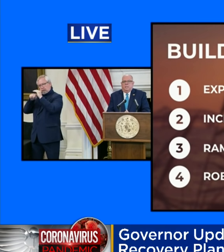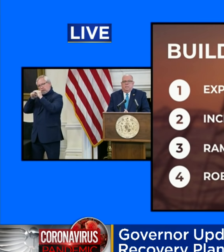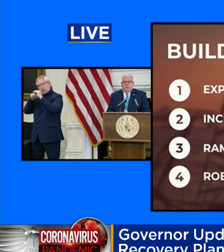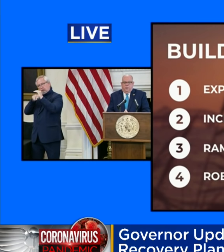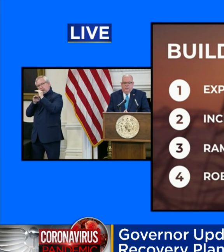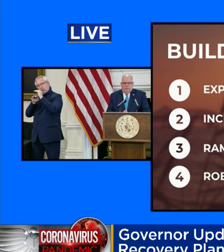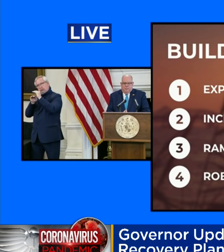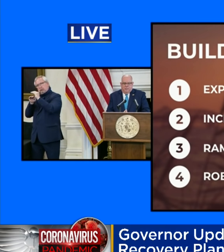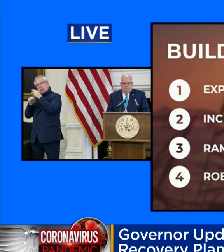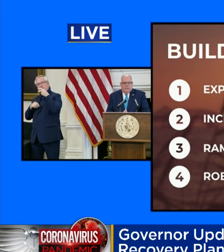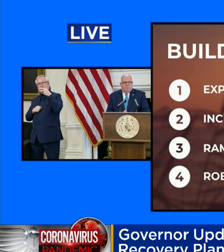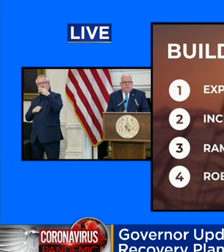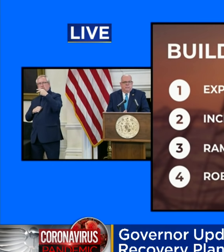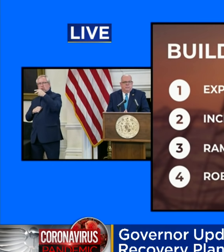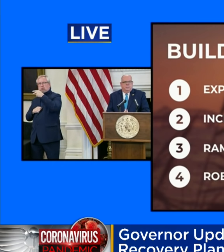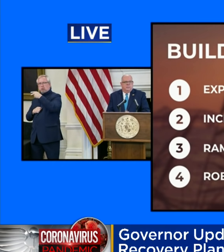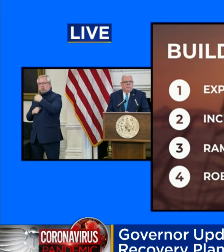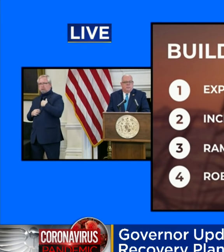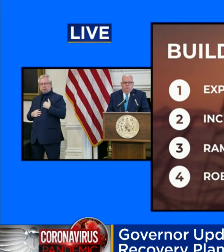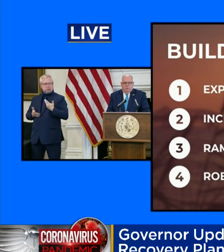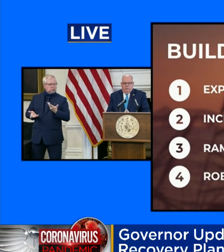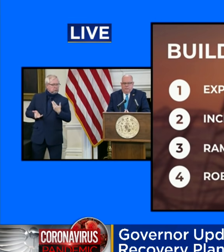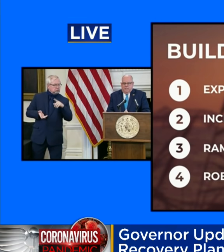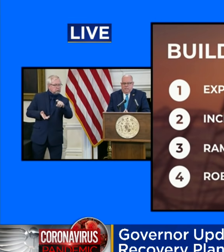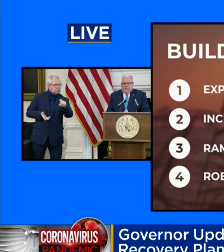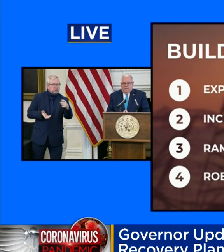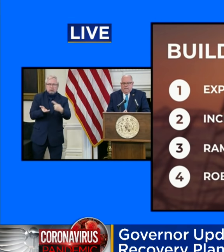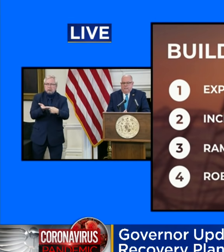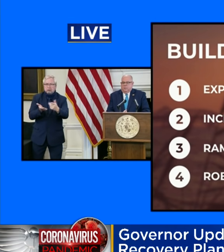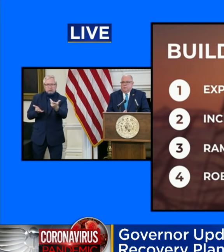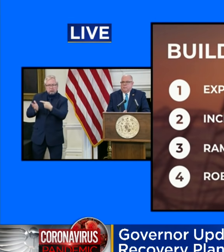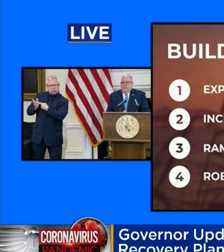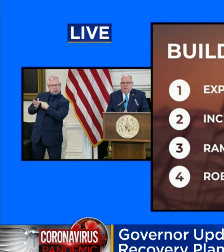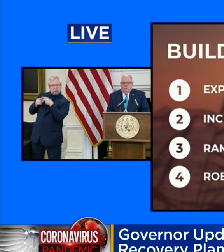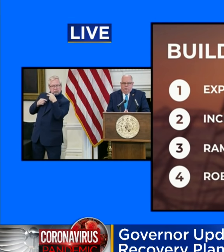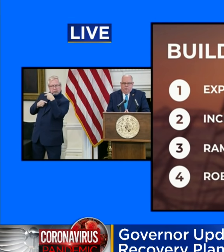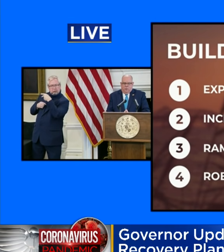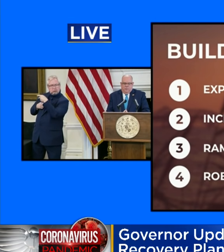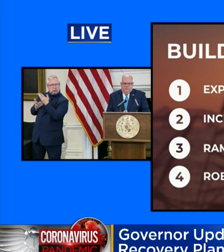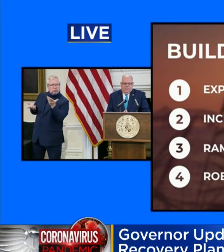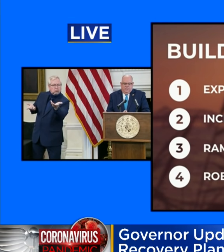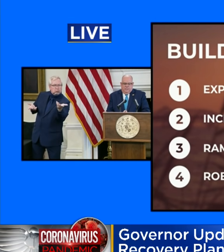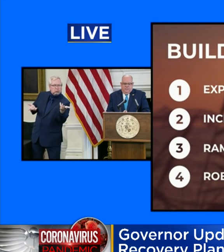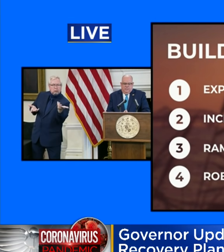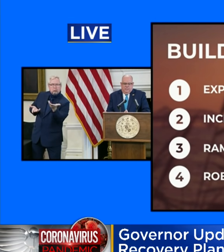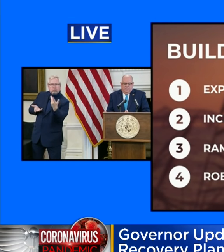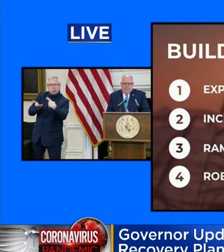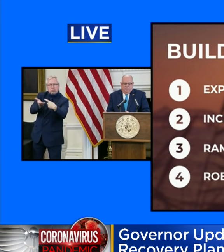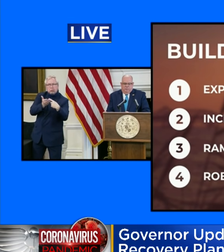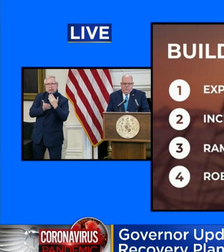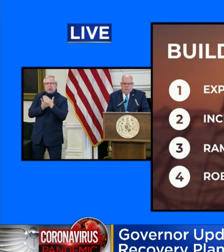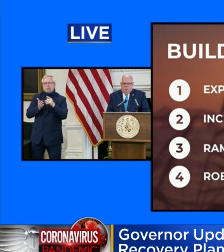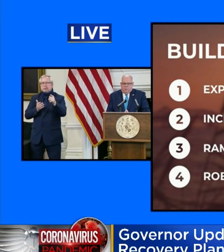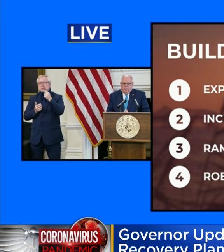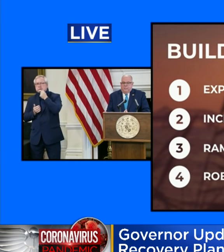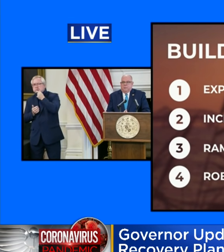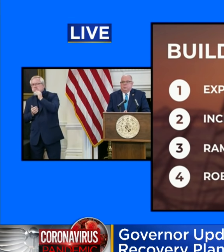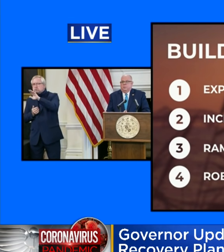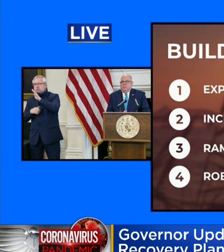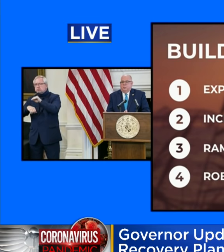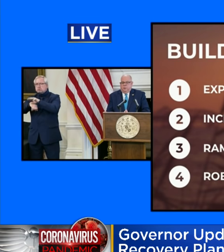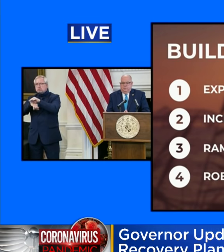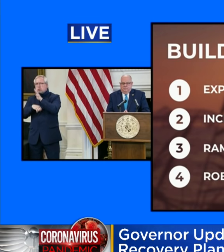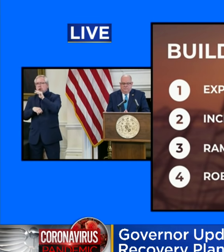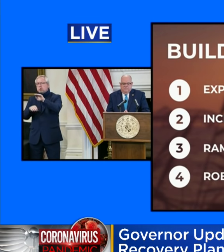recovery team unanimously recommended revised guidelines which allowed for elective medical procedures